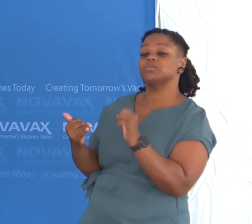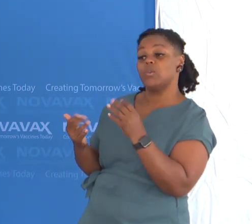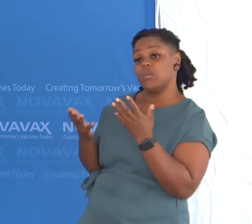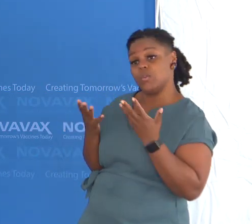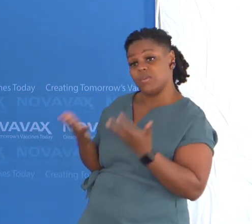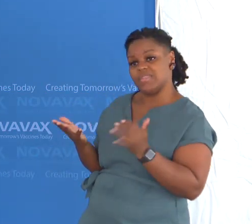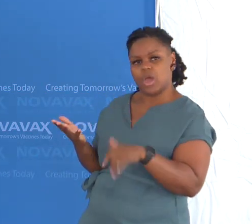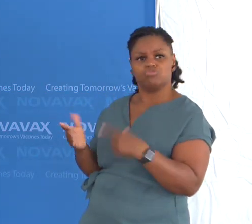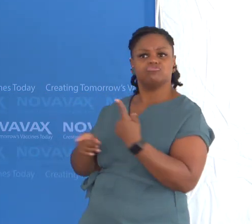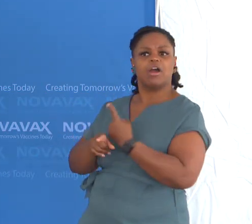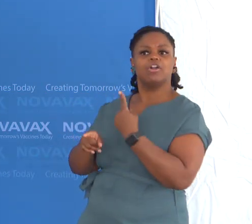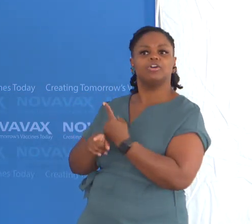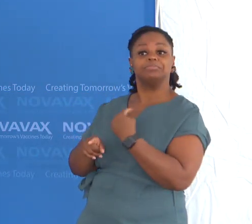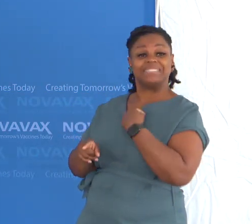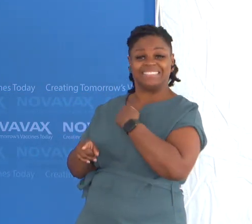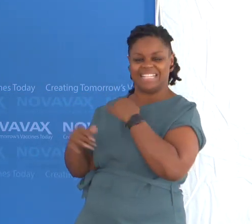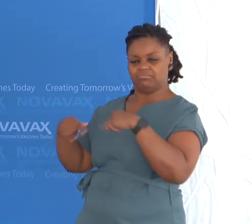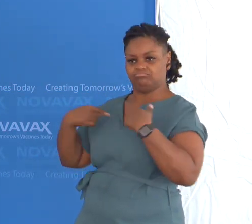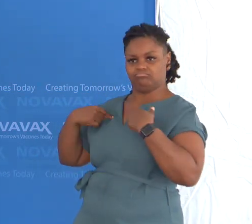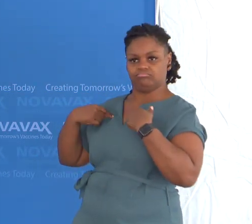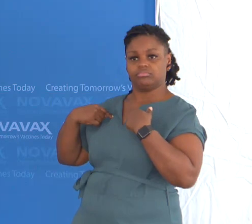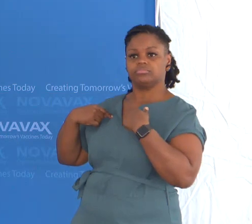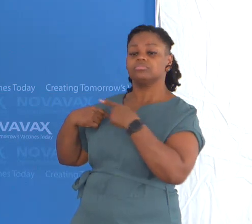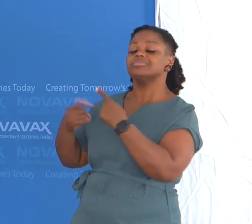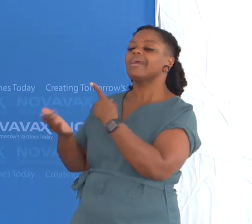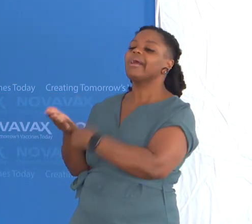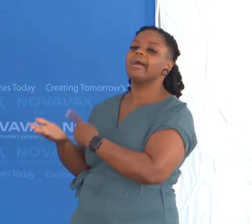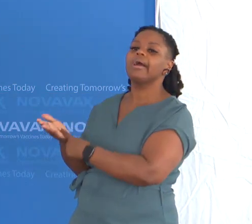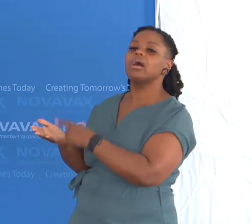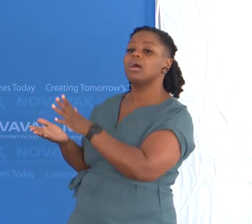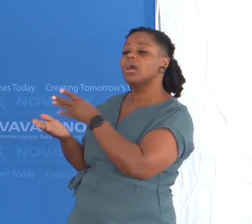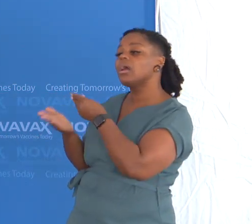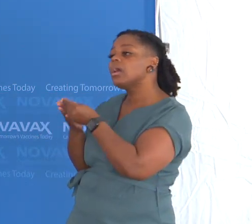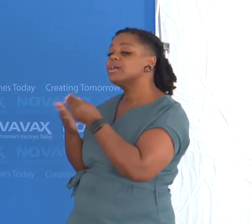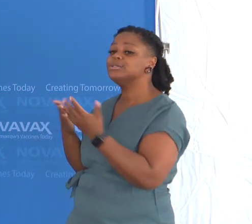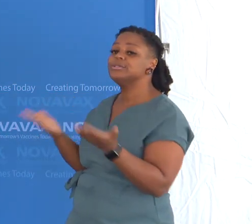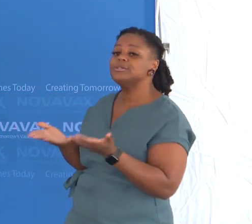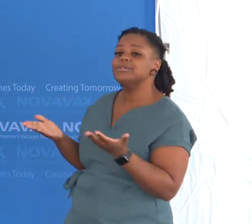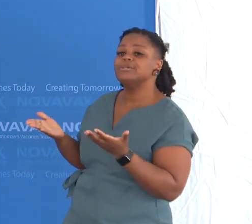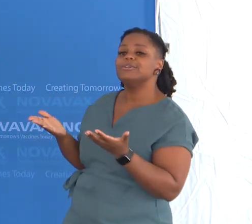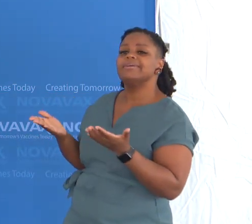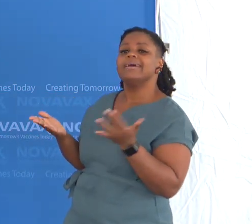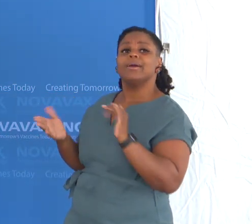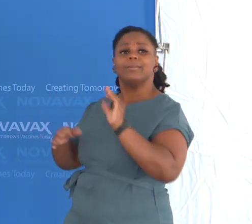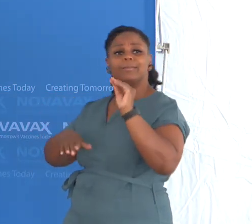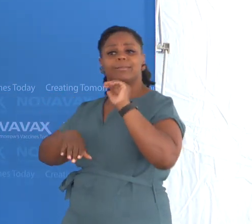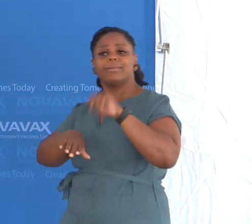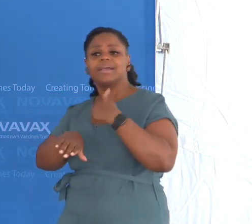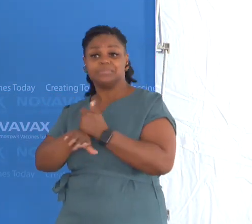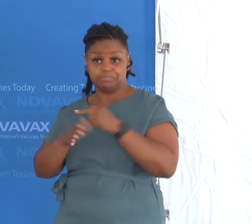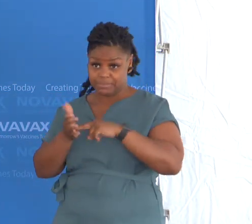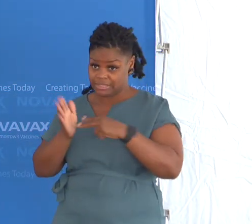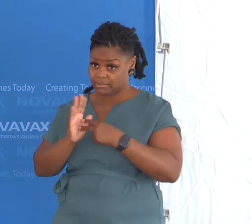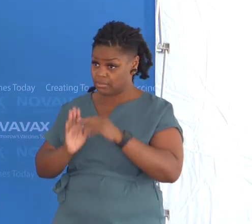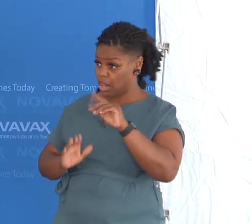understand. So Yeah. the procurement and the fact that you're based here, being Maryland, will be one of the first jurisdictions. I think